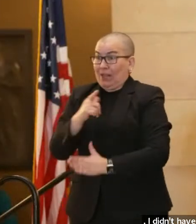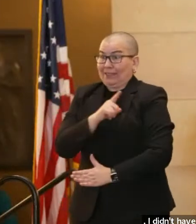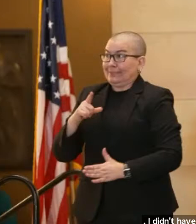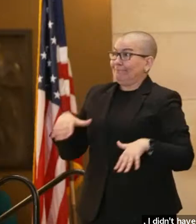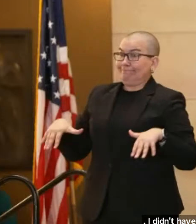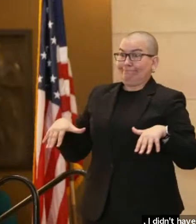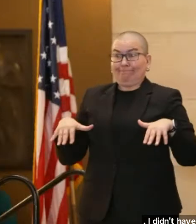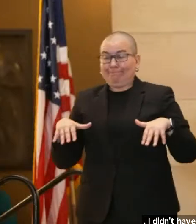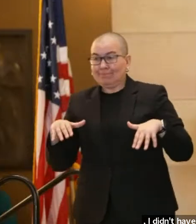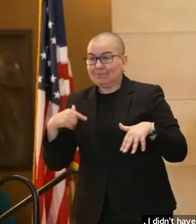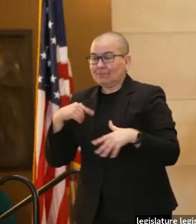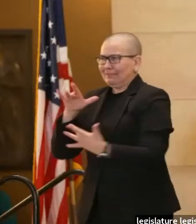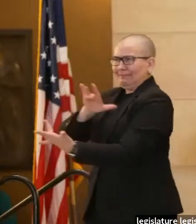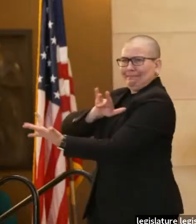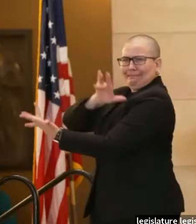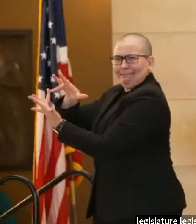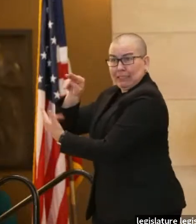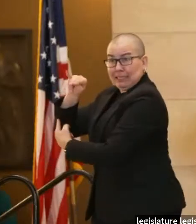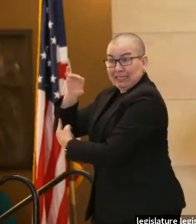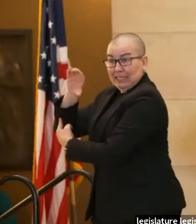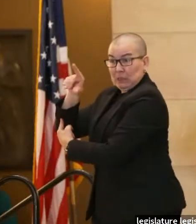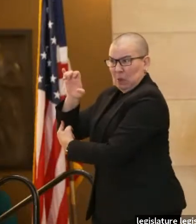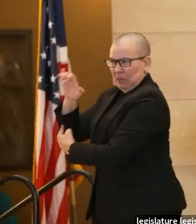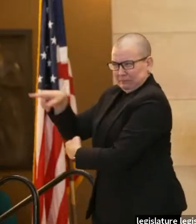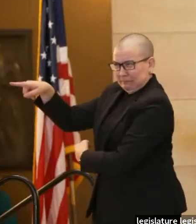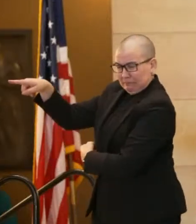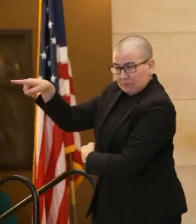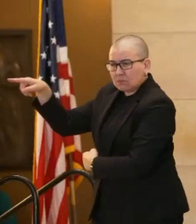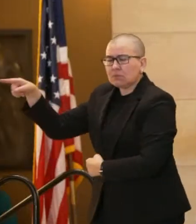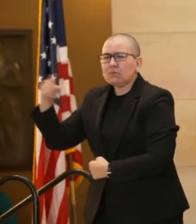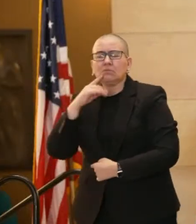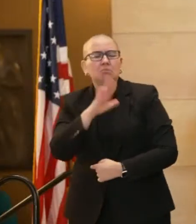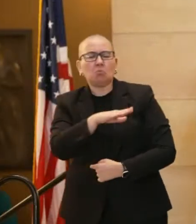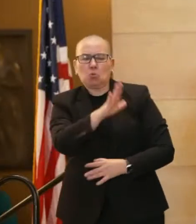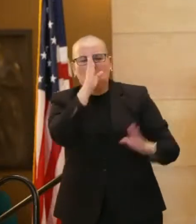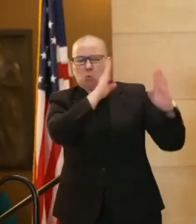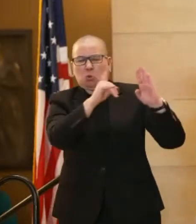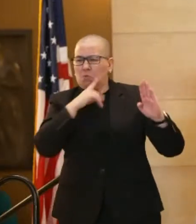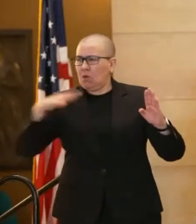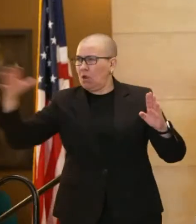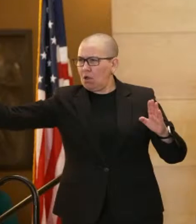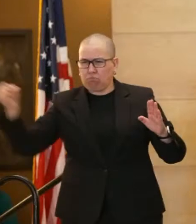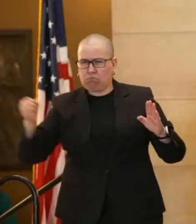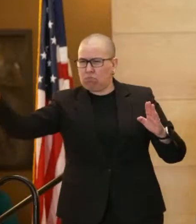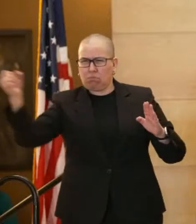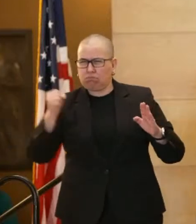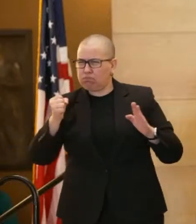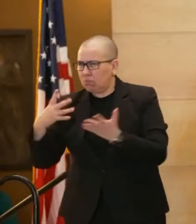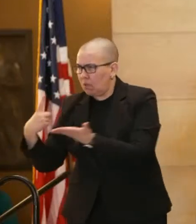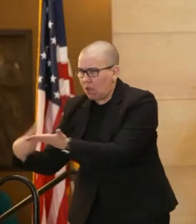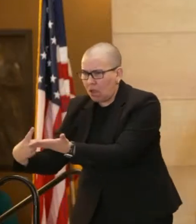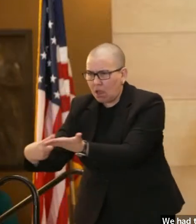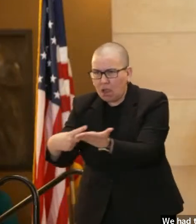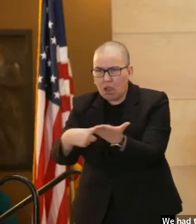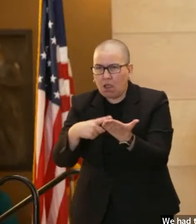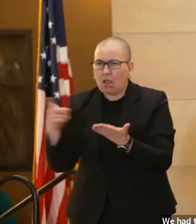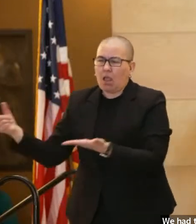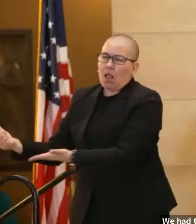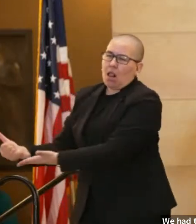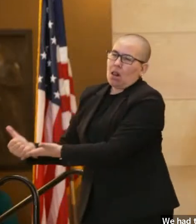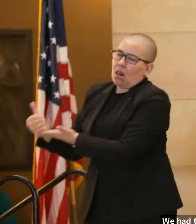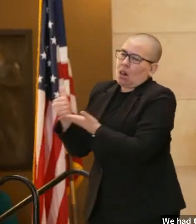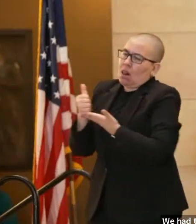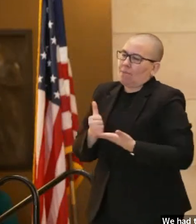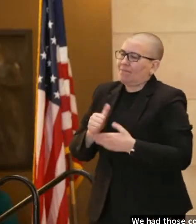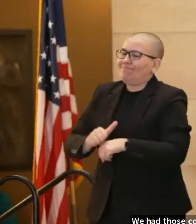Nicole, she brought people in. We had those conversations. She helped craft that task force.